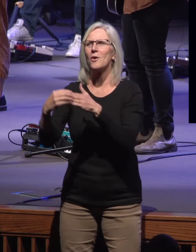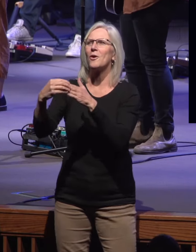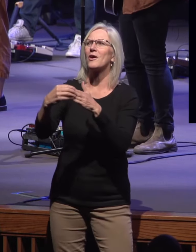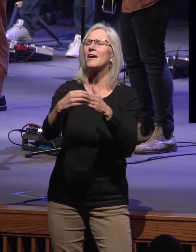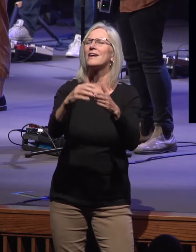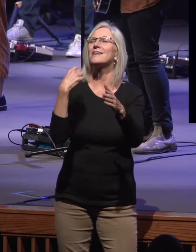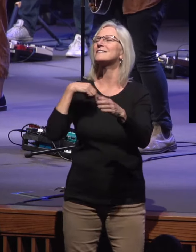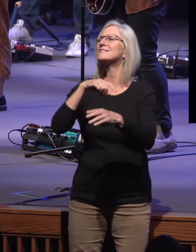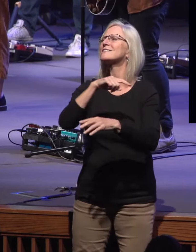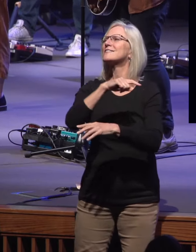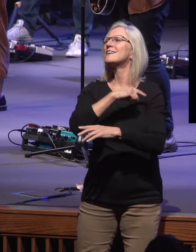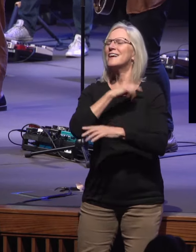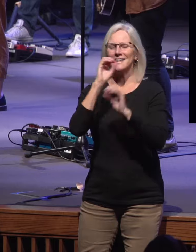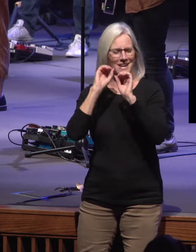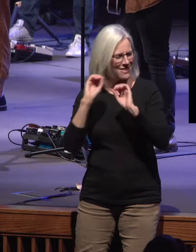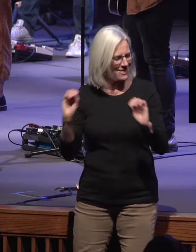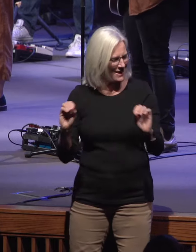before.